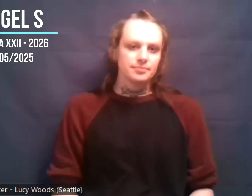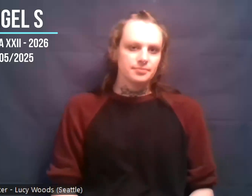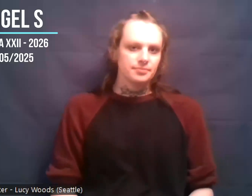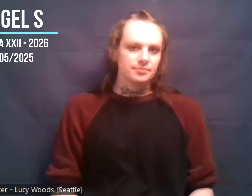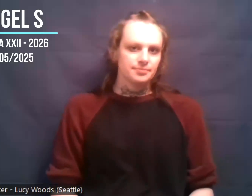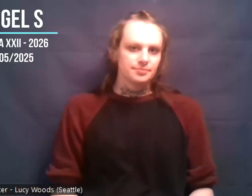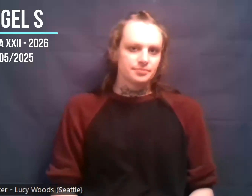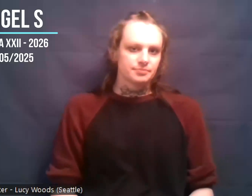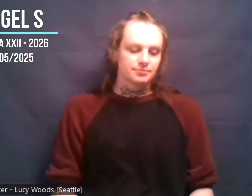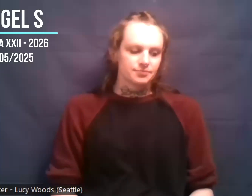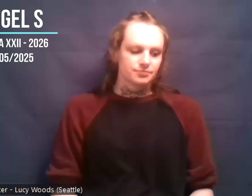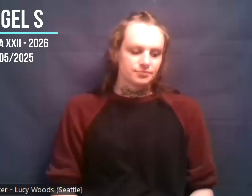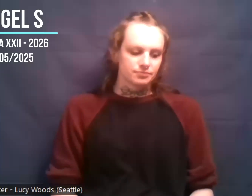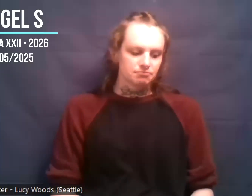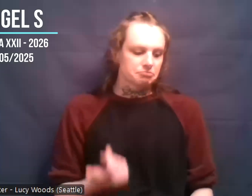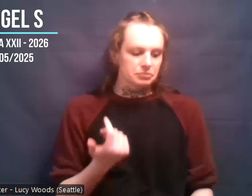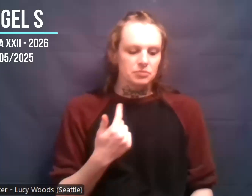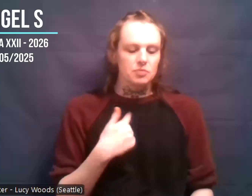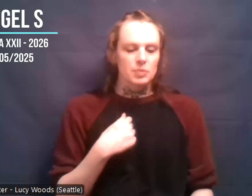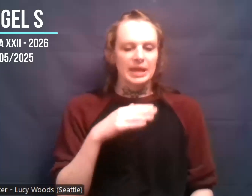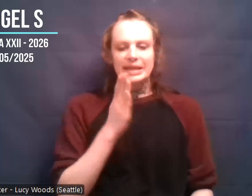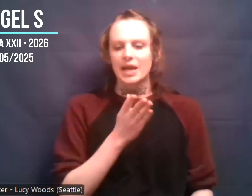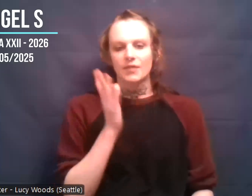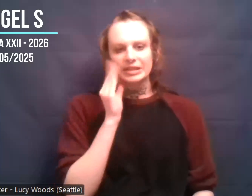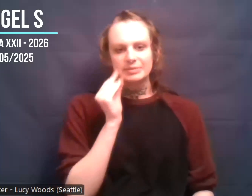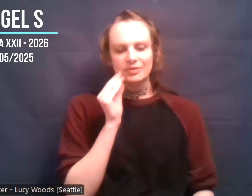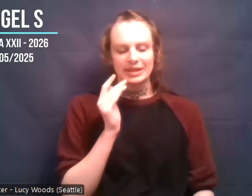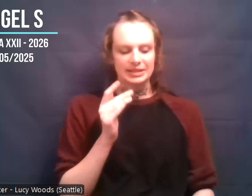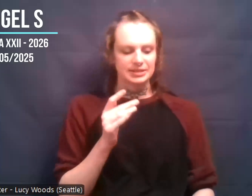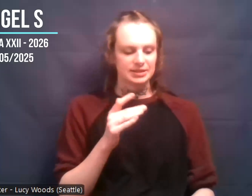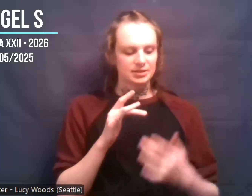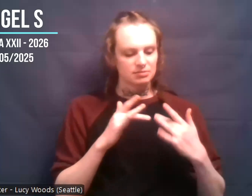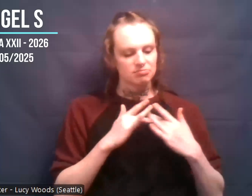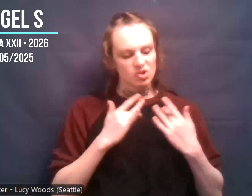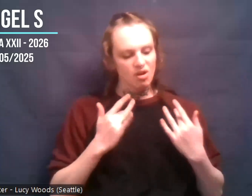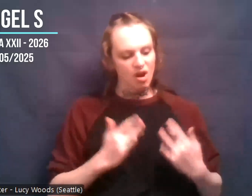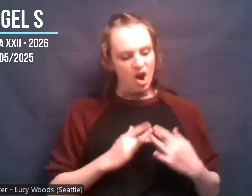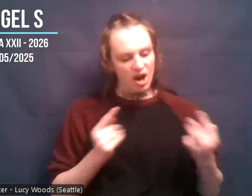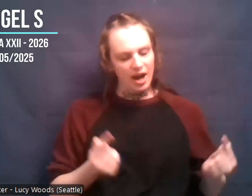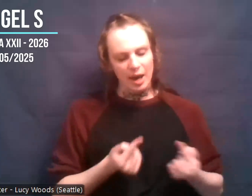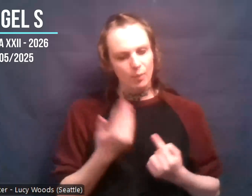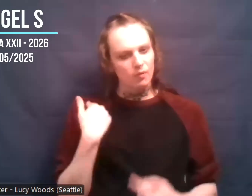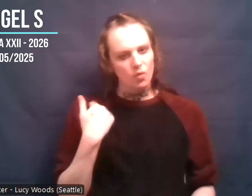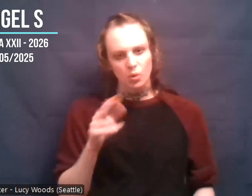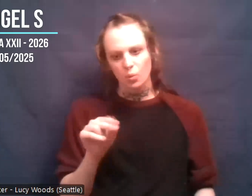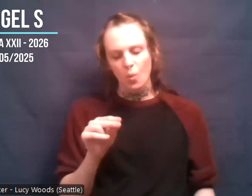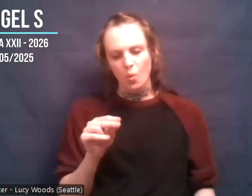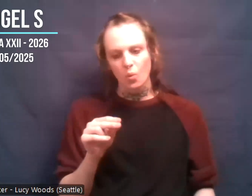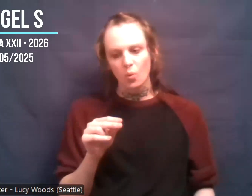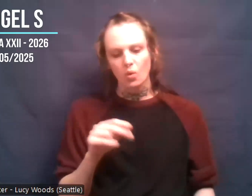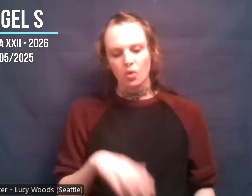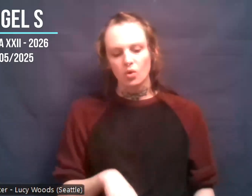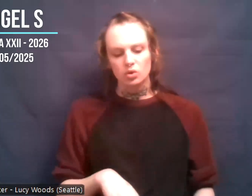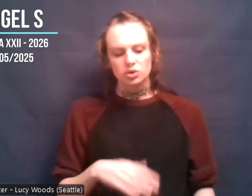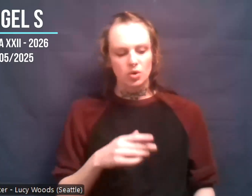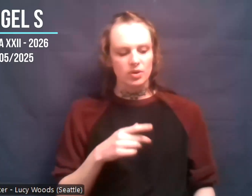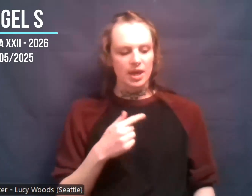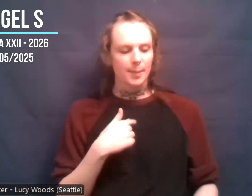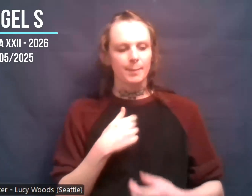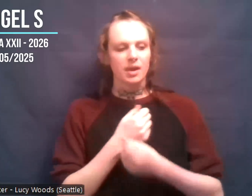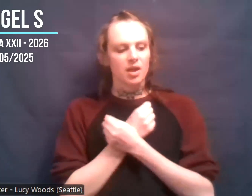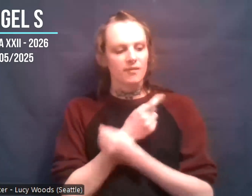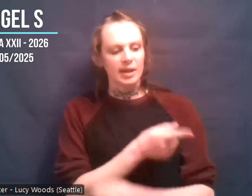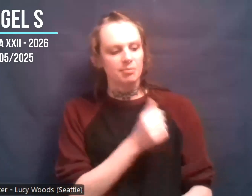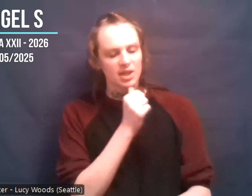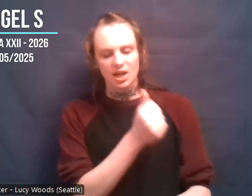I never experienced heartache before. And so that unrequited love was something that I've experienced a lot of things in my life. My father